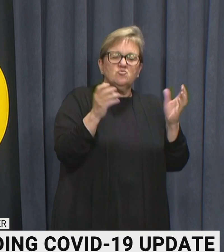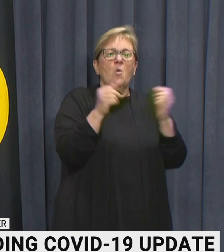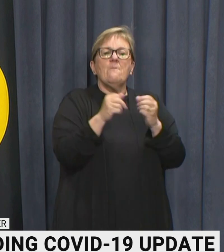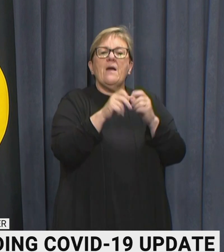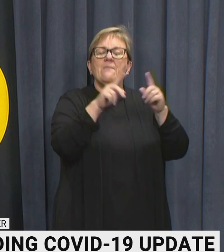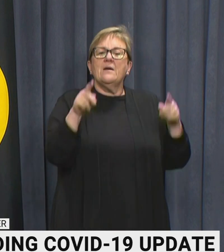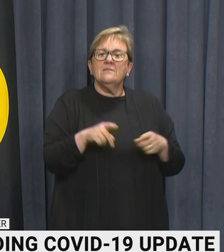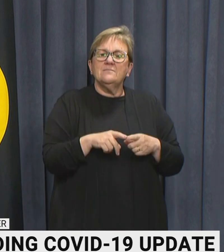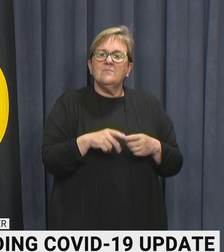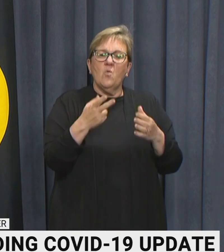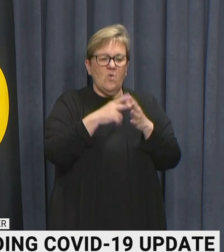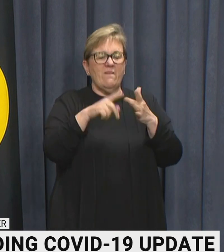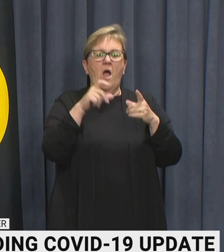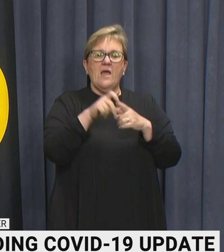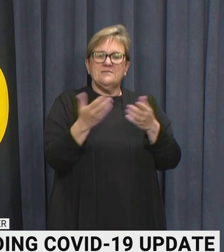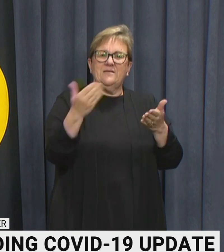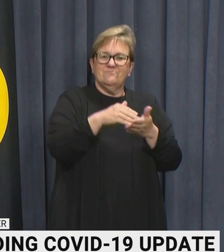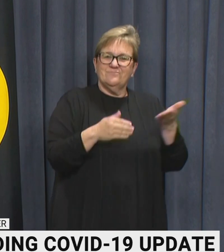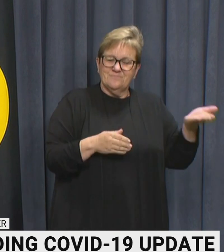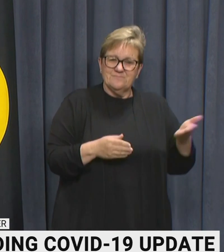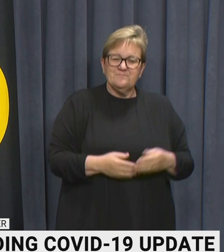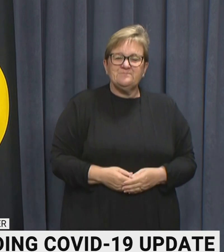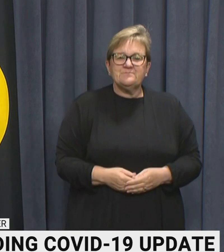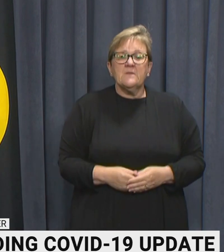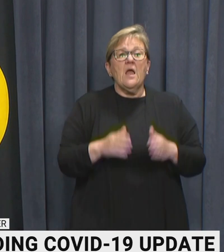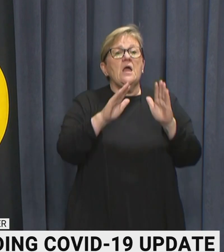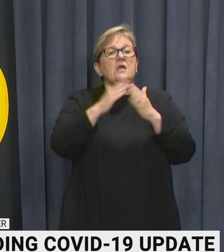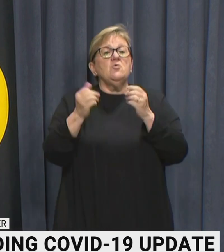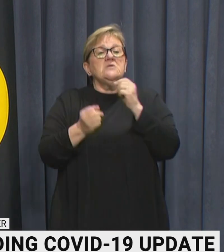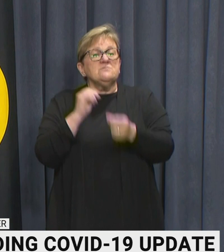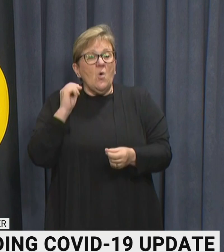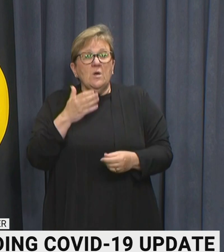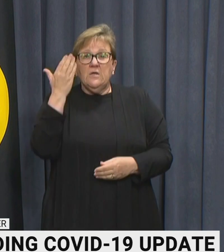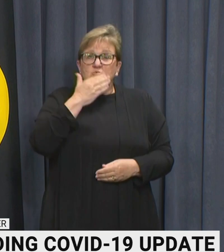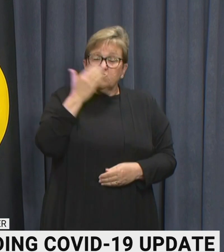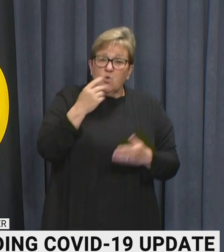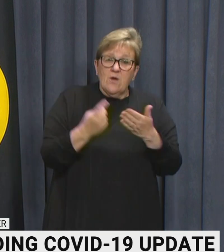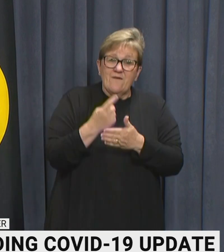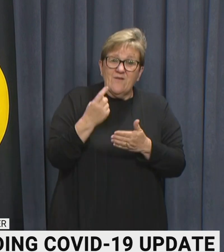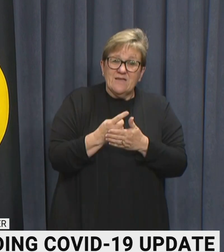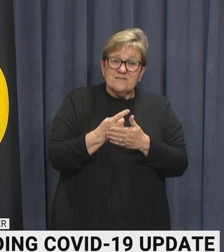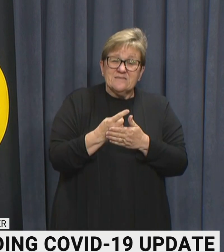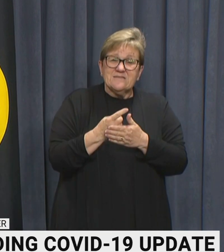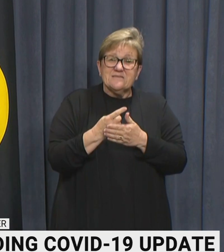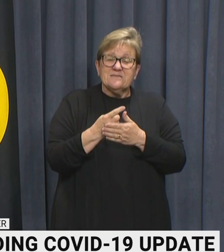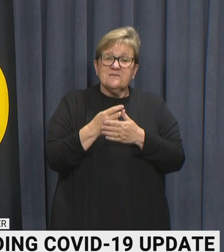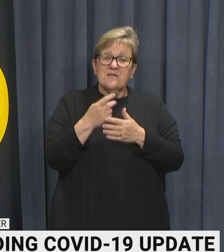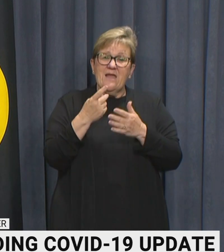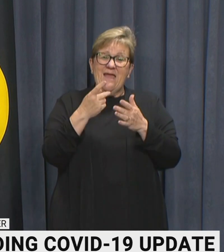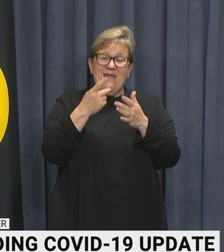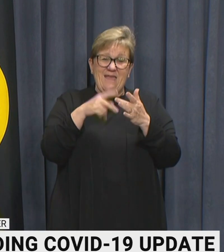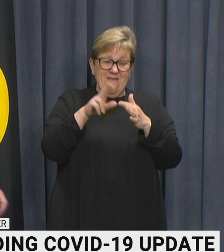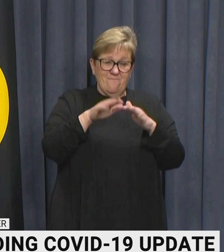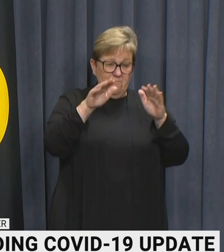paper-based methods with a form of ID. Community sport and school-based events, unless of one of the specific venues